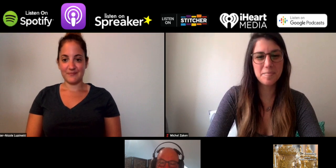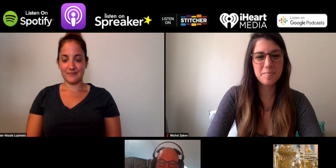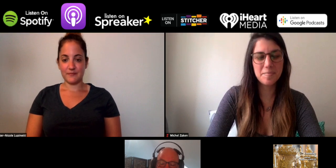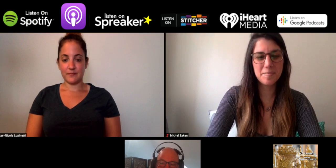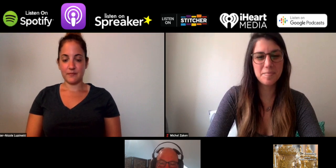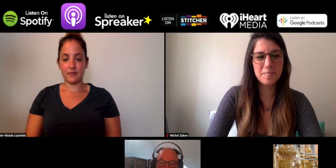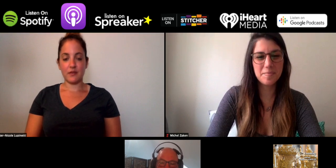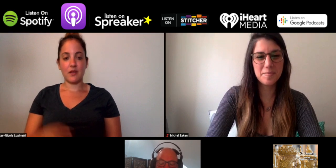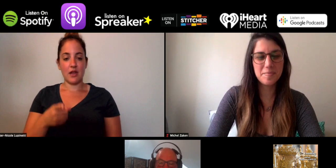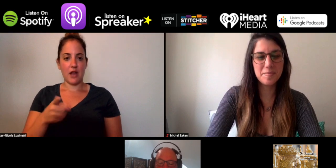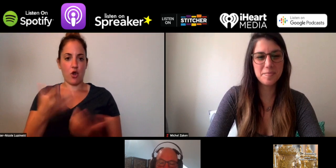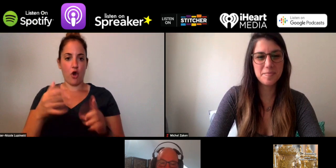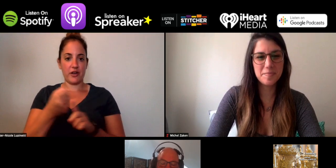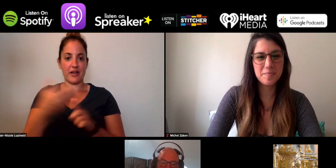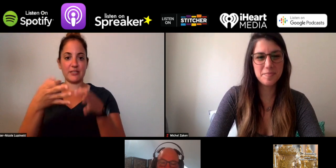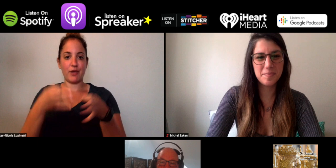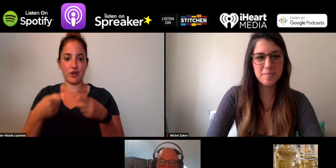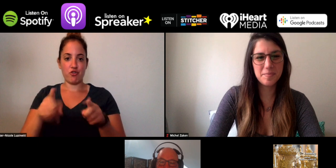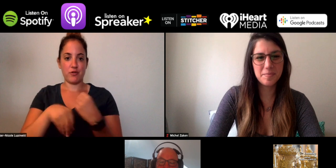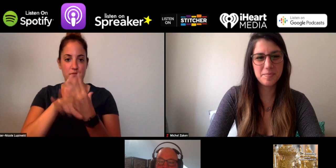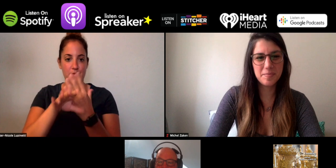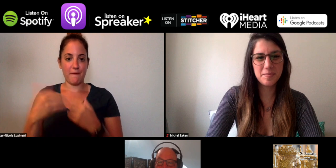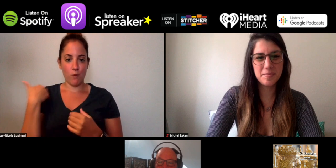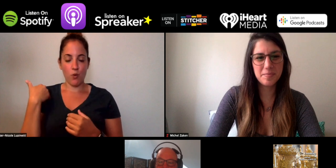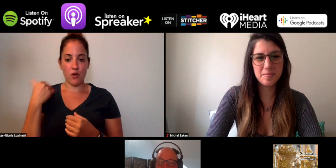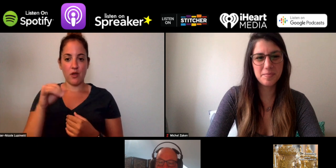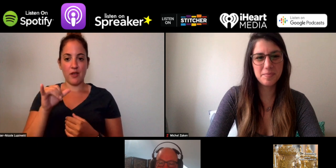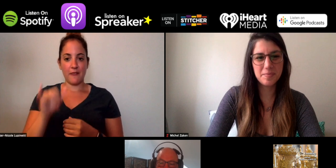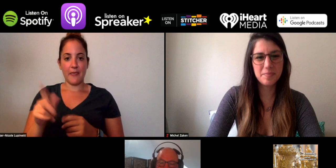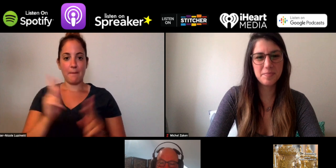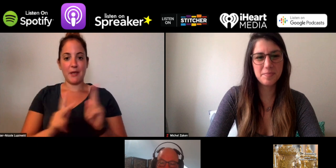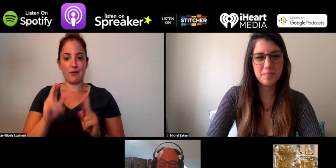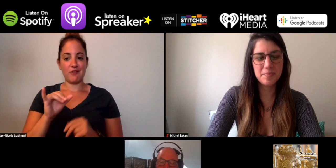You explained to me in our call that people